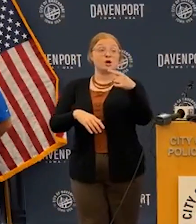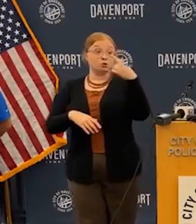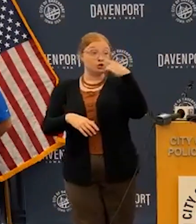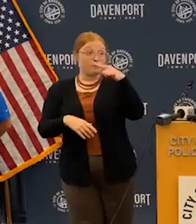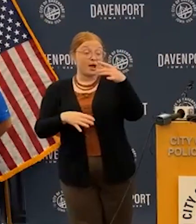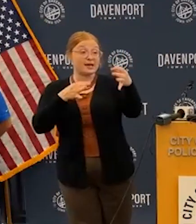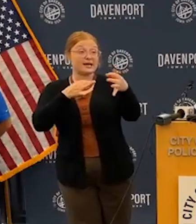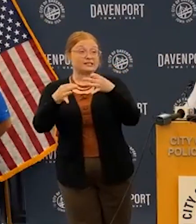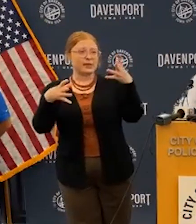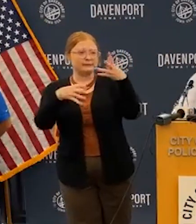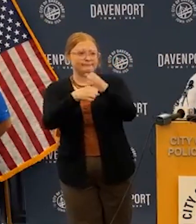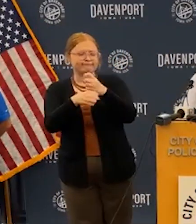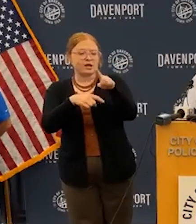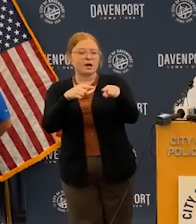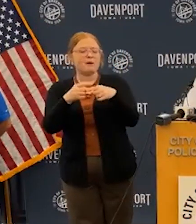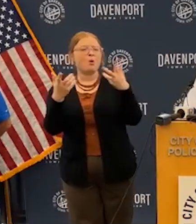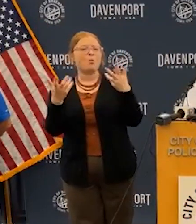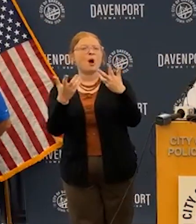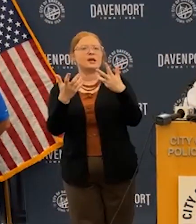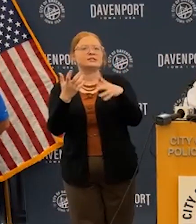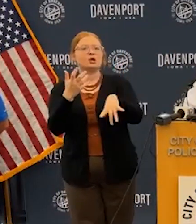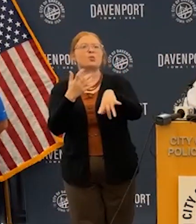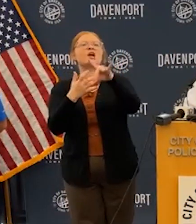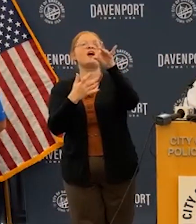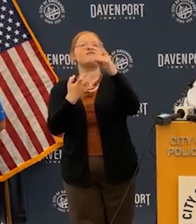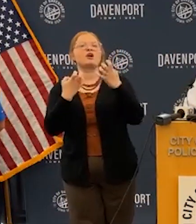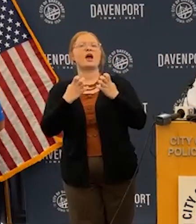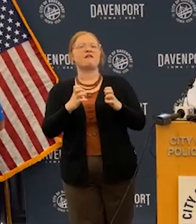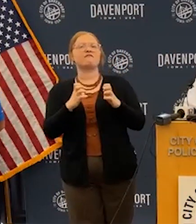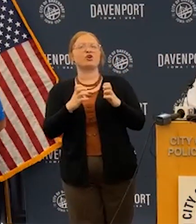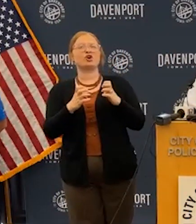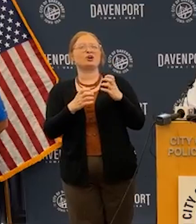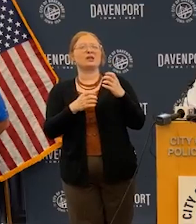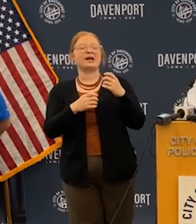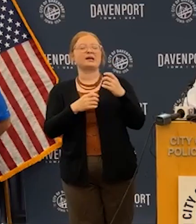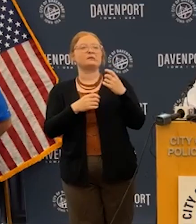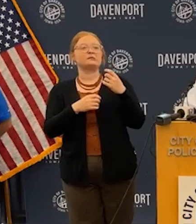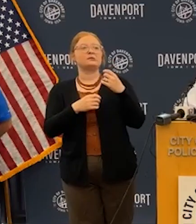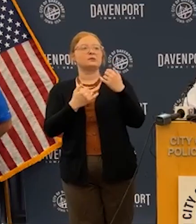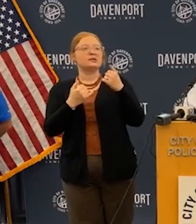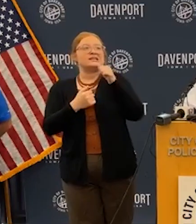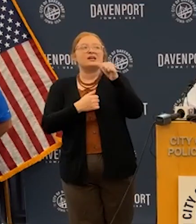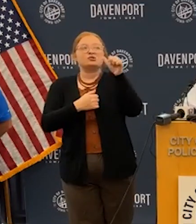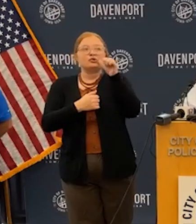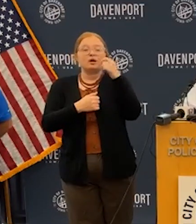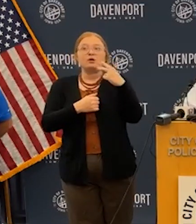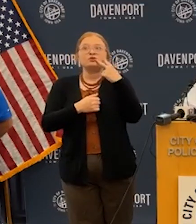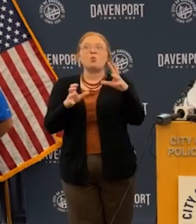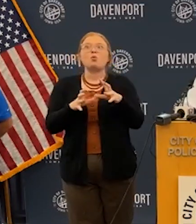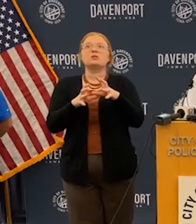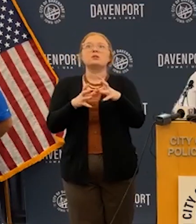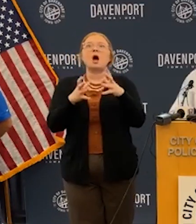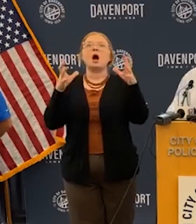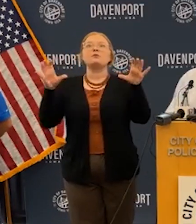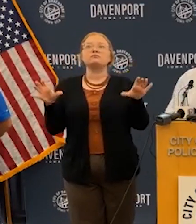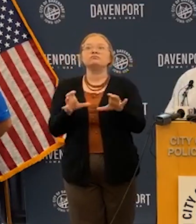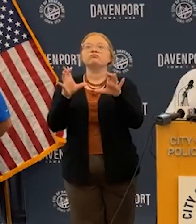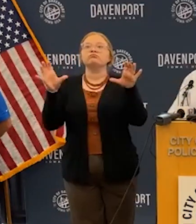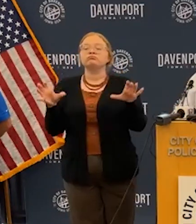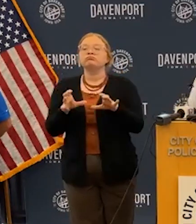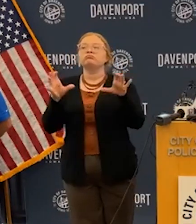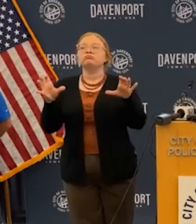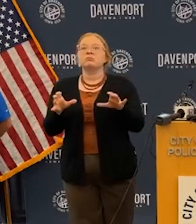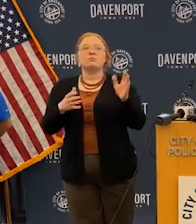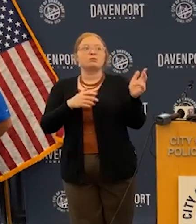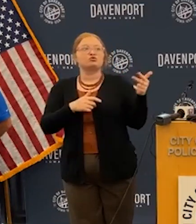last day or so? We've seen a lot of action and activity at the scene of trucks. You mentioned dogs. You mentioned knocking down doors. We've seen